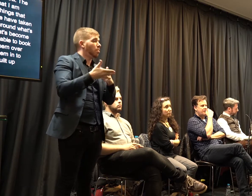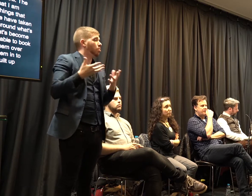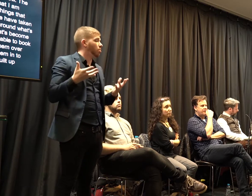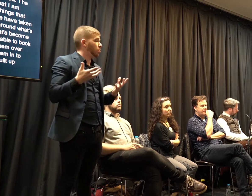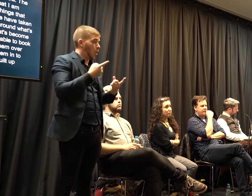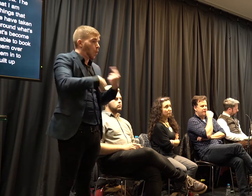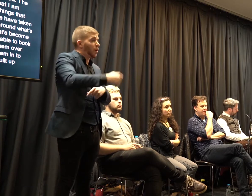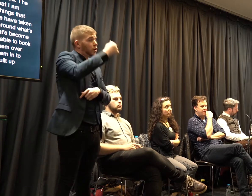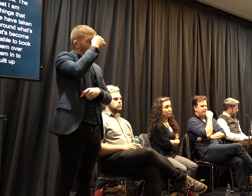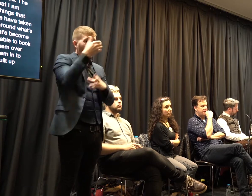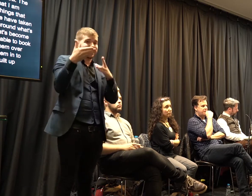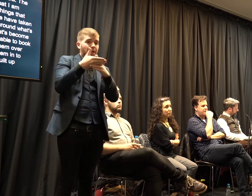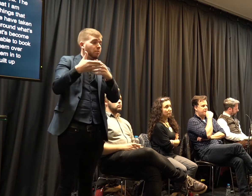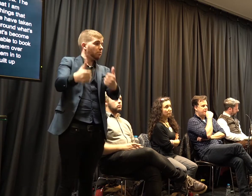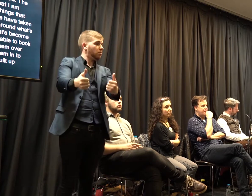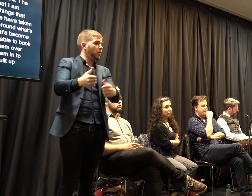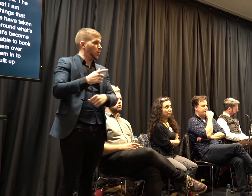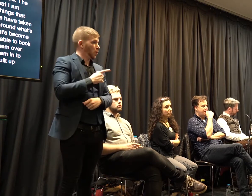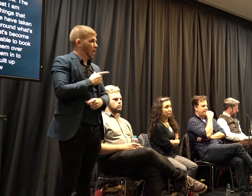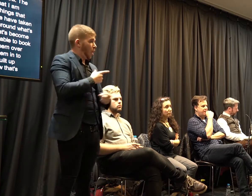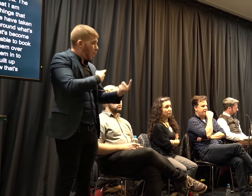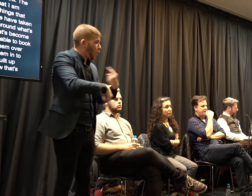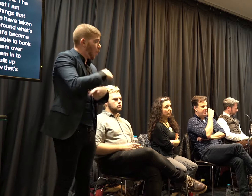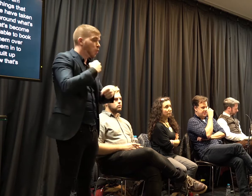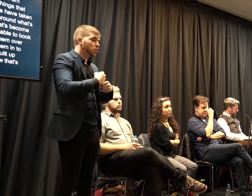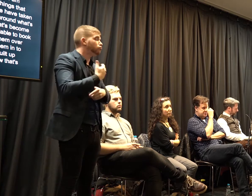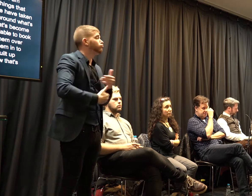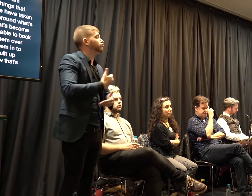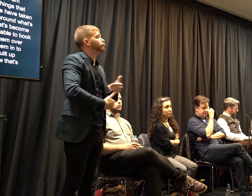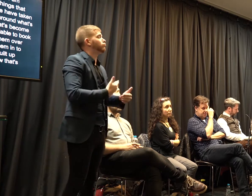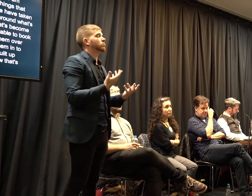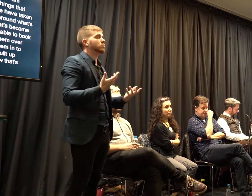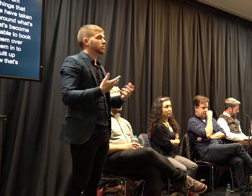We know that's accessible because it is, because we all do it, and if